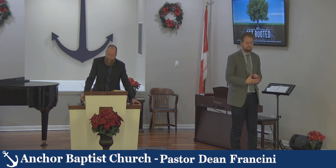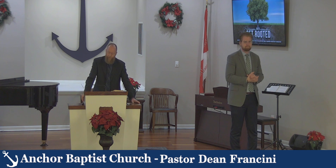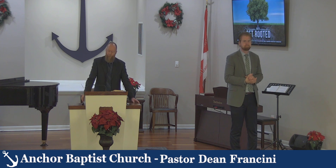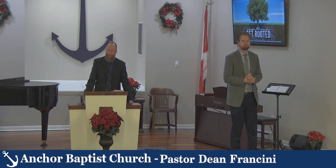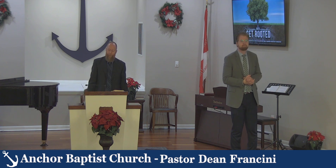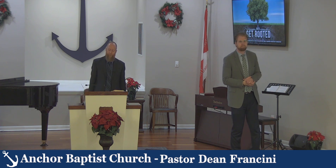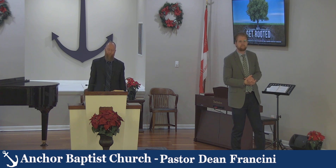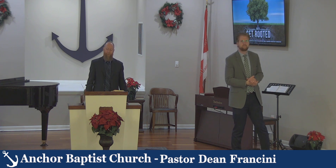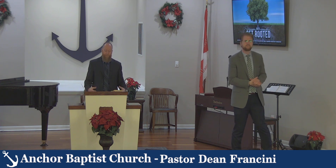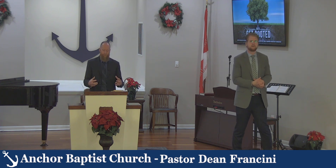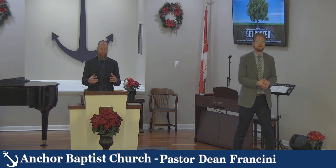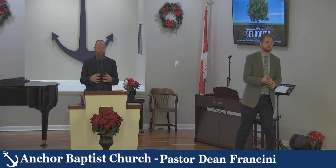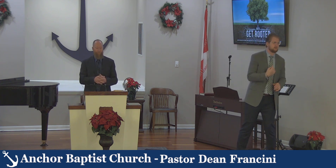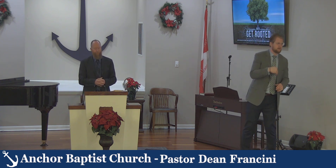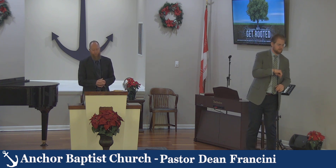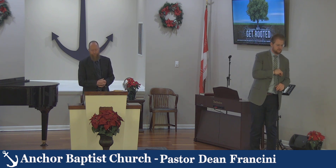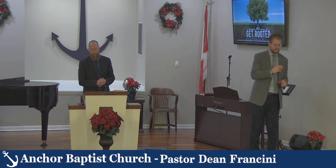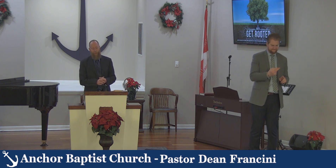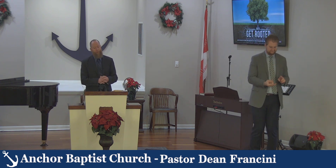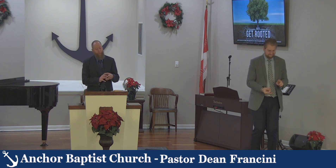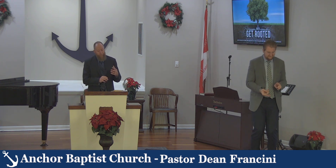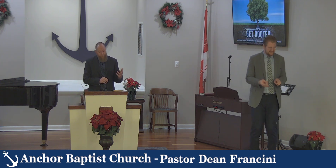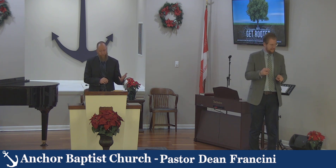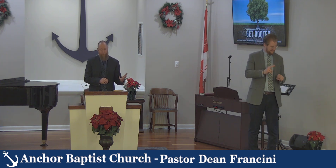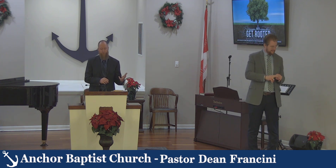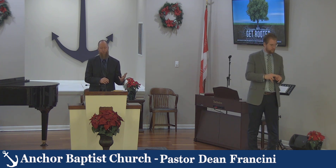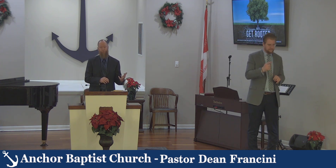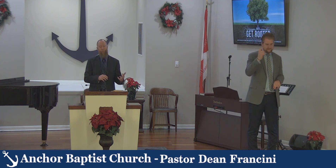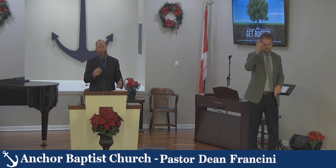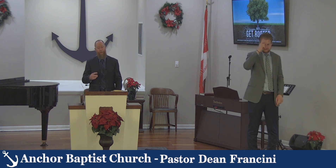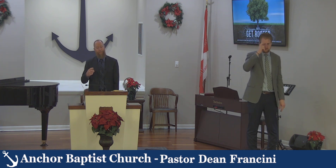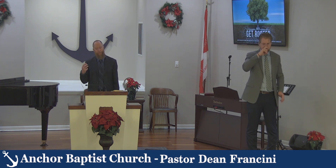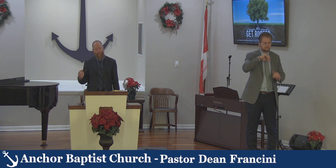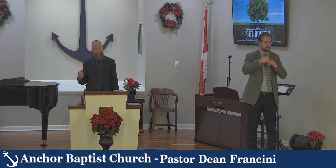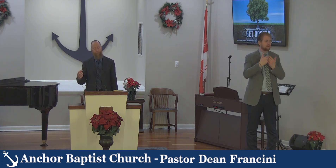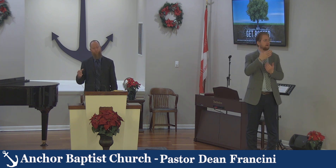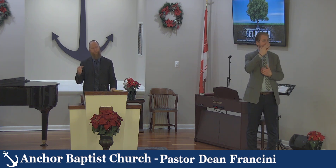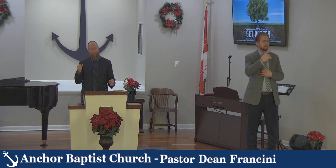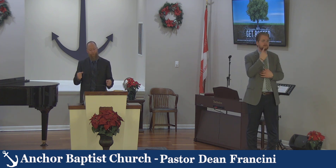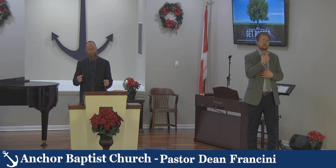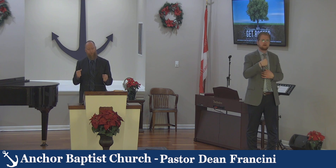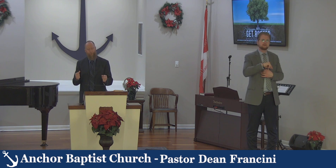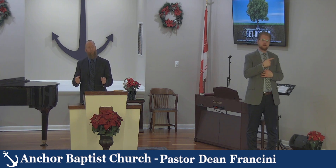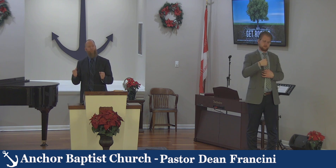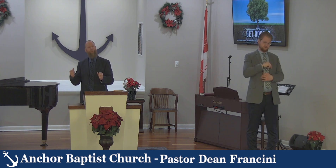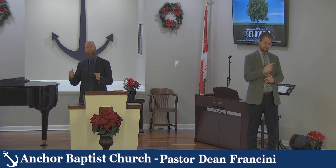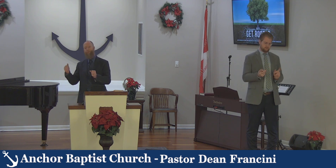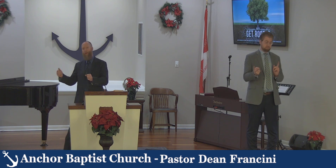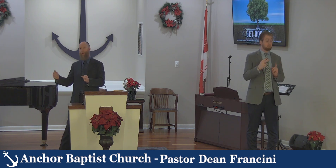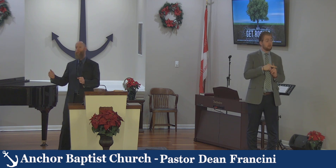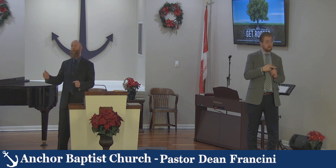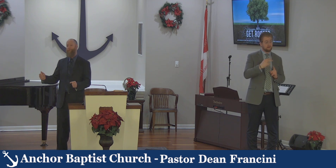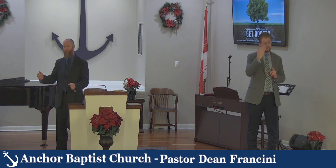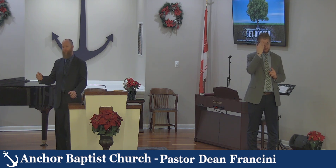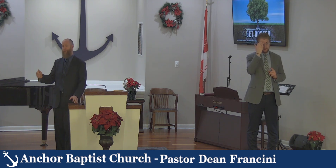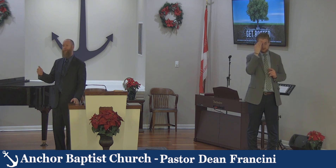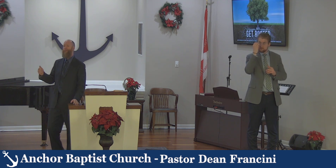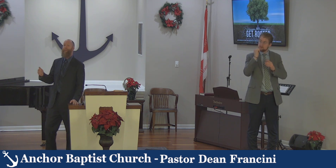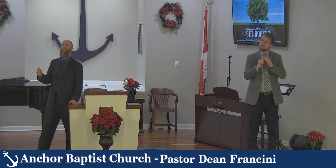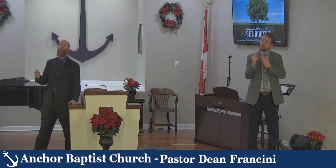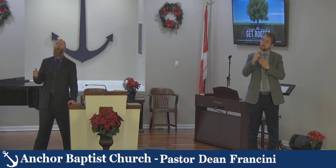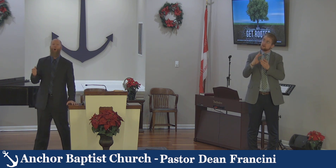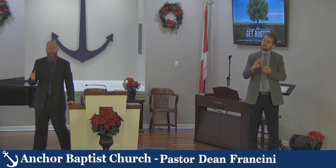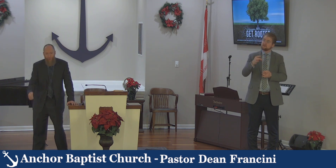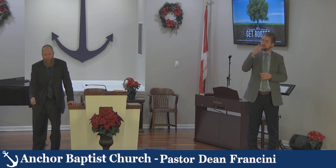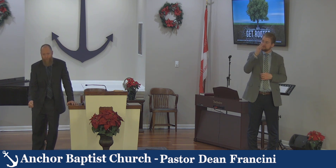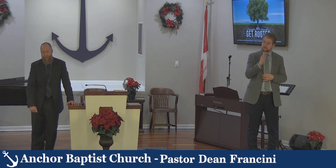As we increase this wisdom of how God tells us and we apply that knowledge and we yield to the Holy Spirit of God, I promise you,